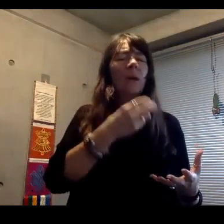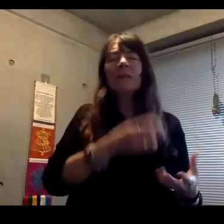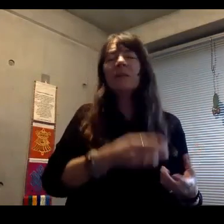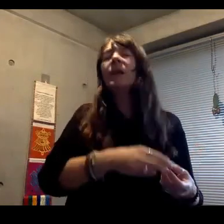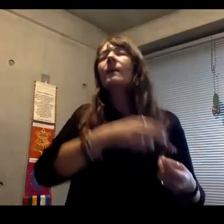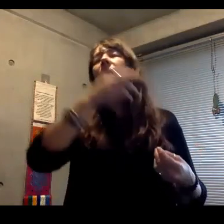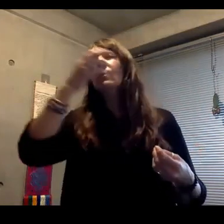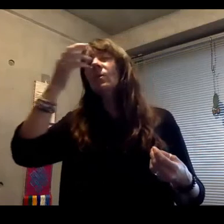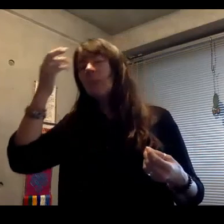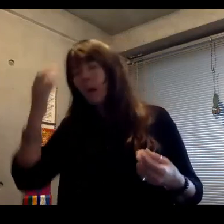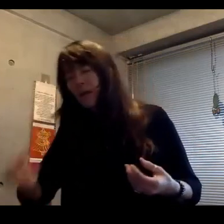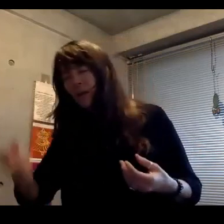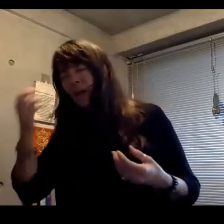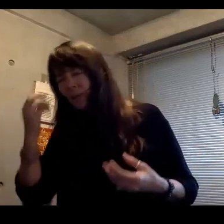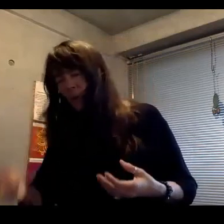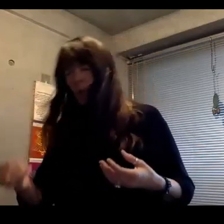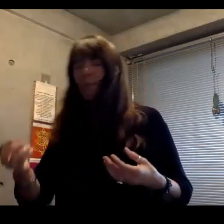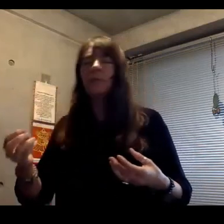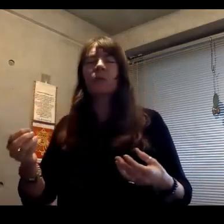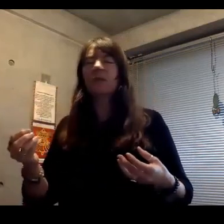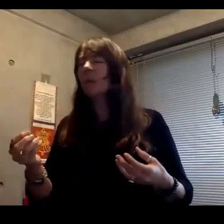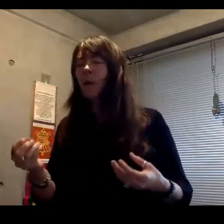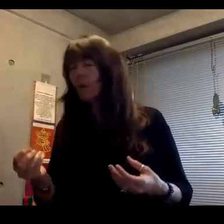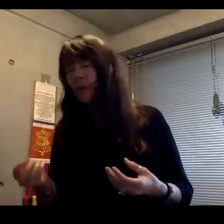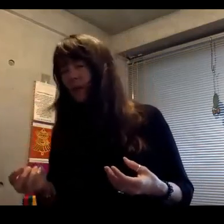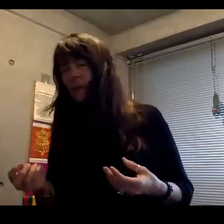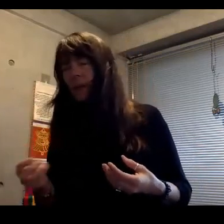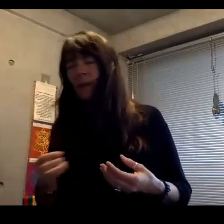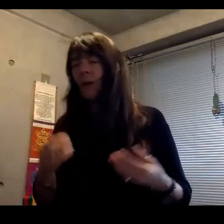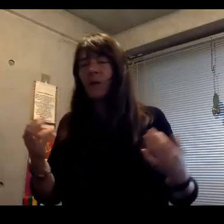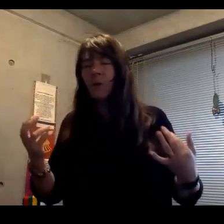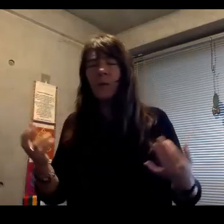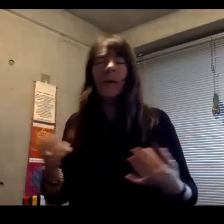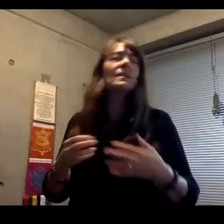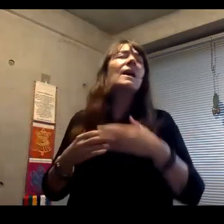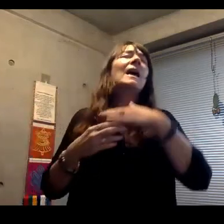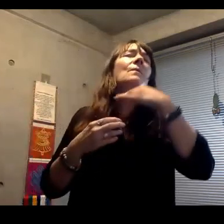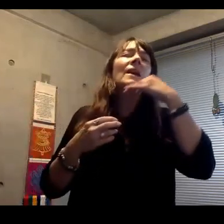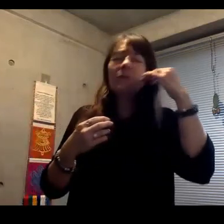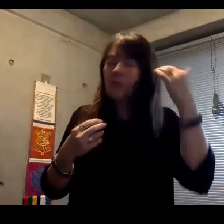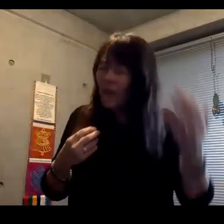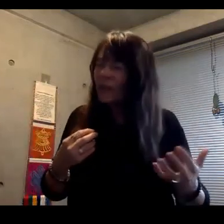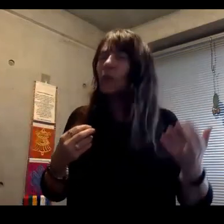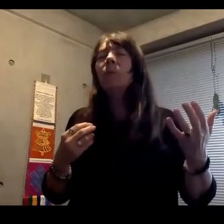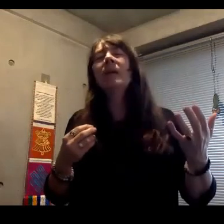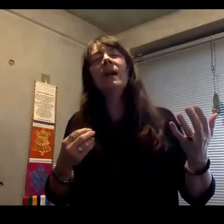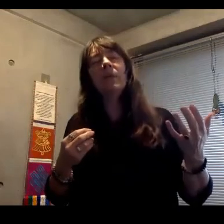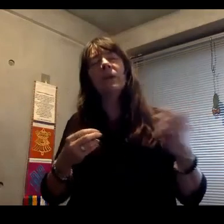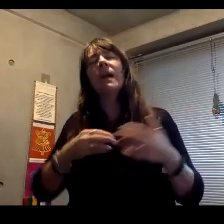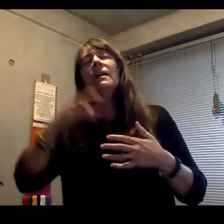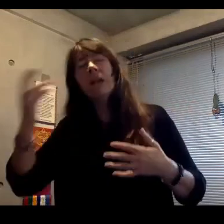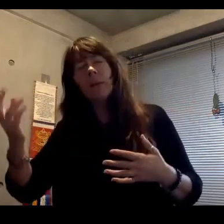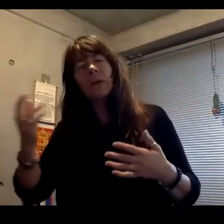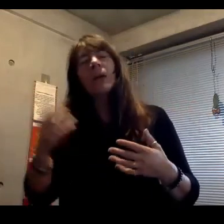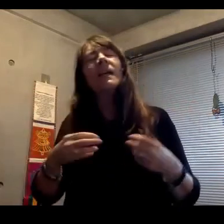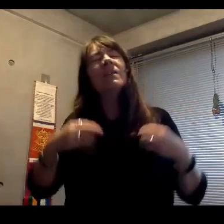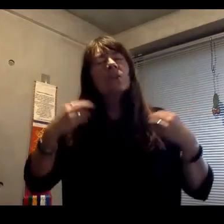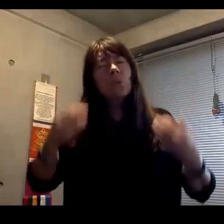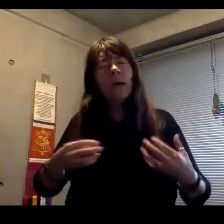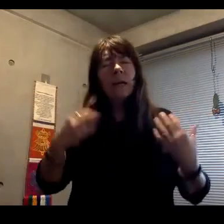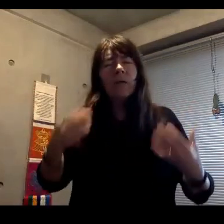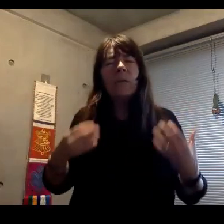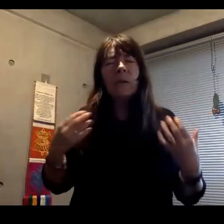one race, they'll oppress a different one for some other reason not known yet. And then after that, there'll be another and another.